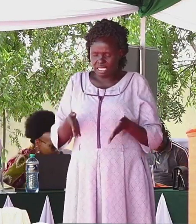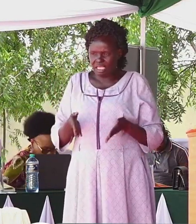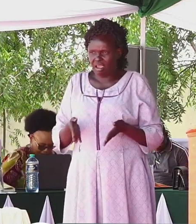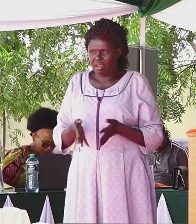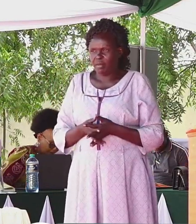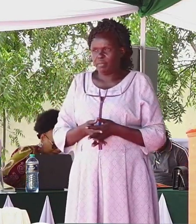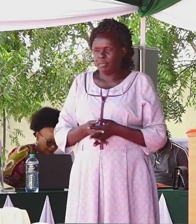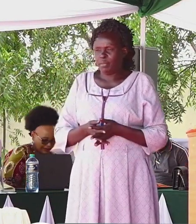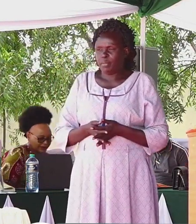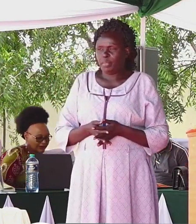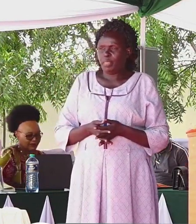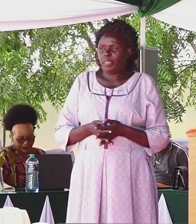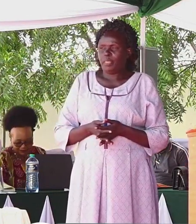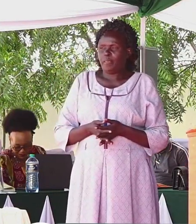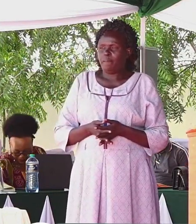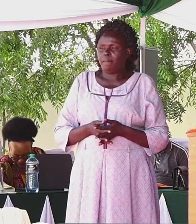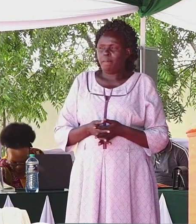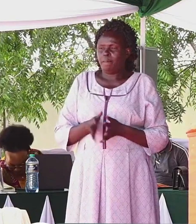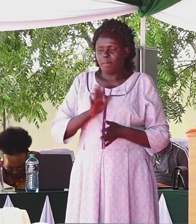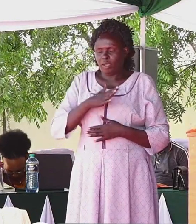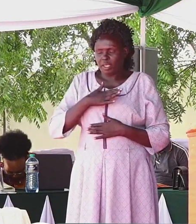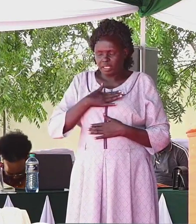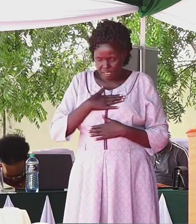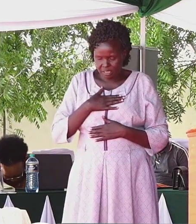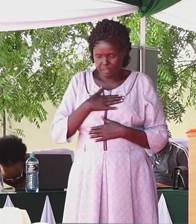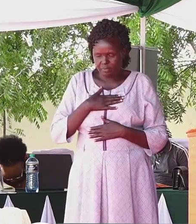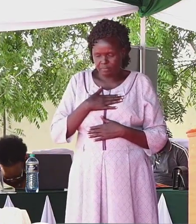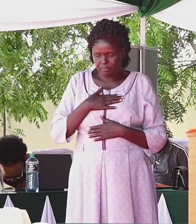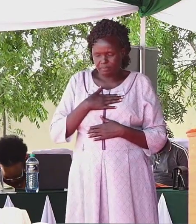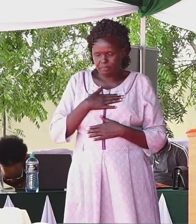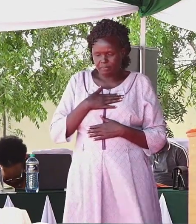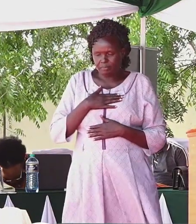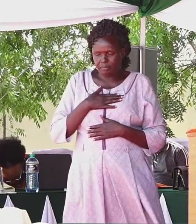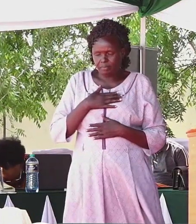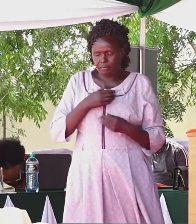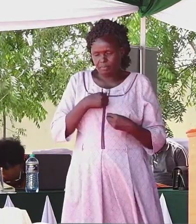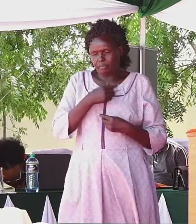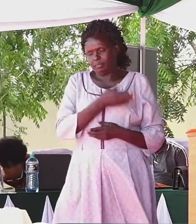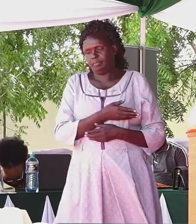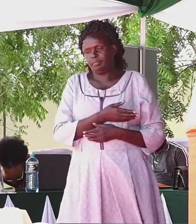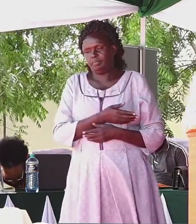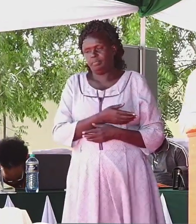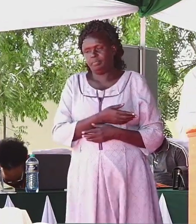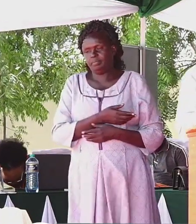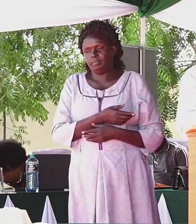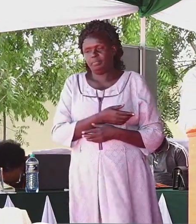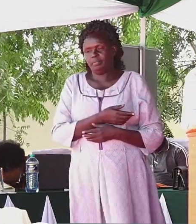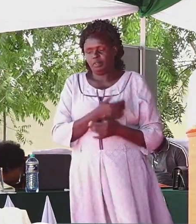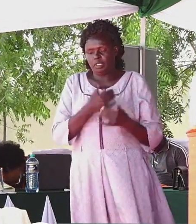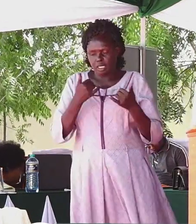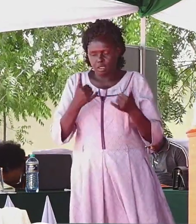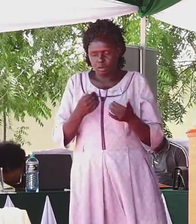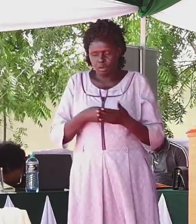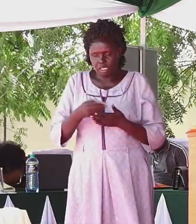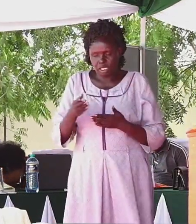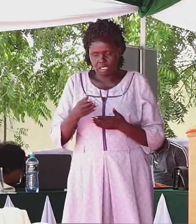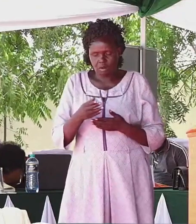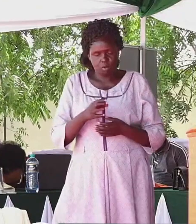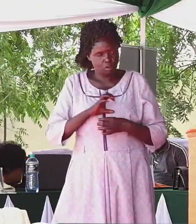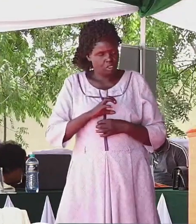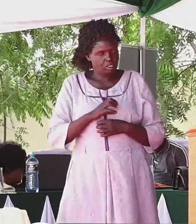here. Your Excellency, allow me now to take this